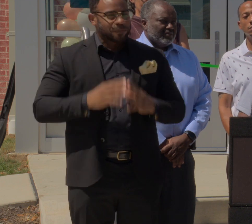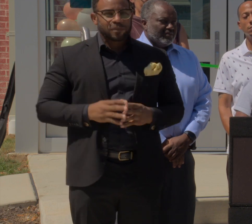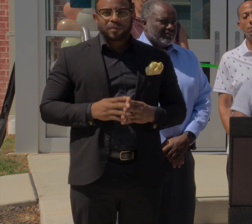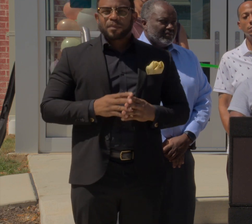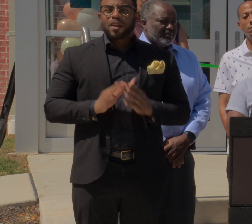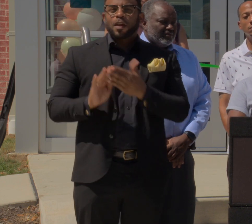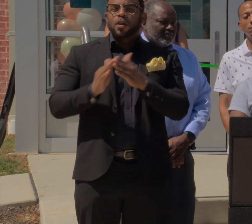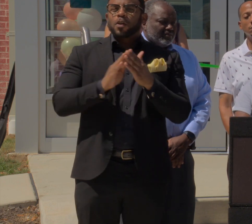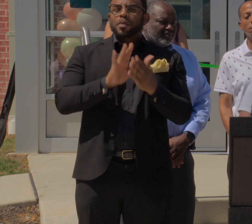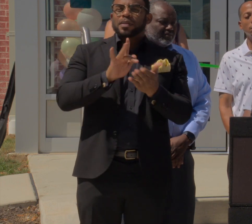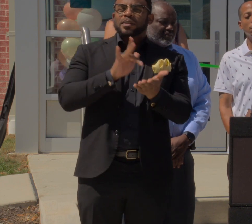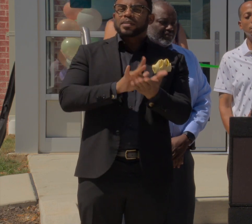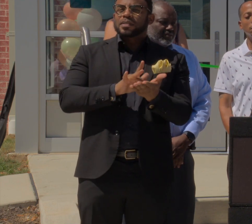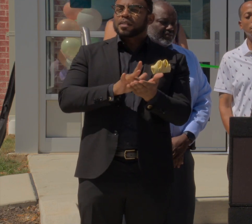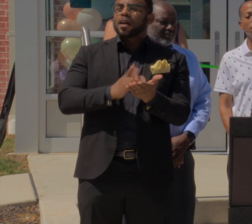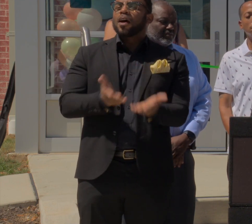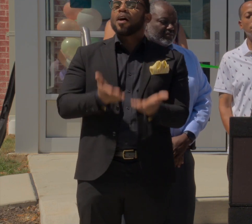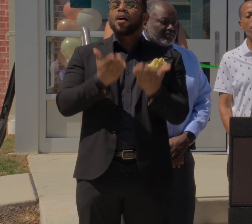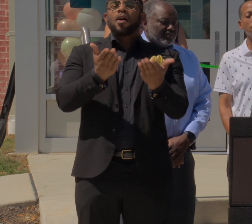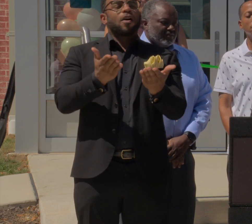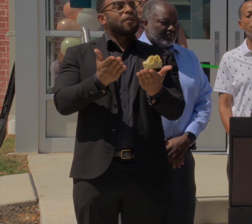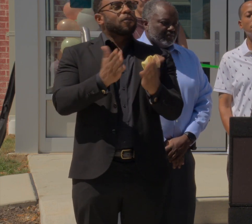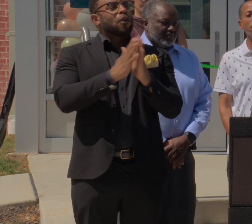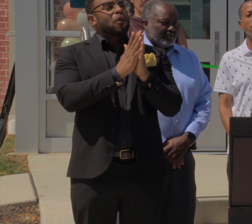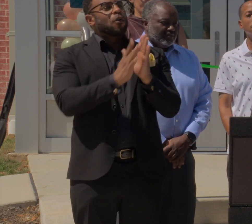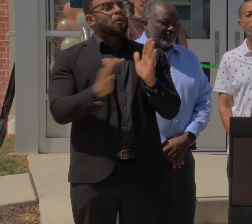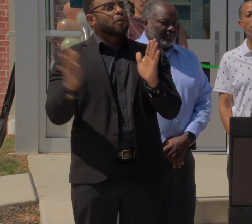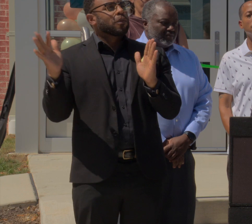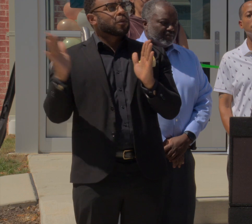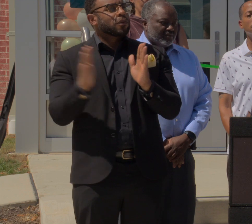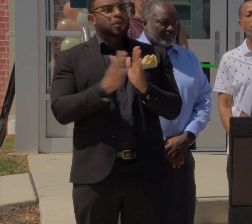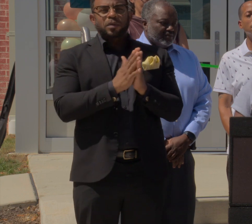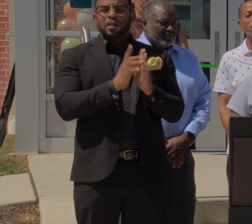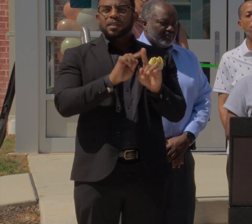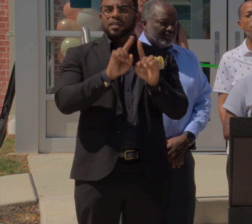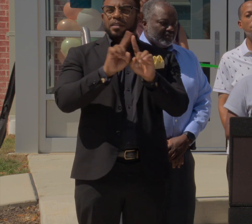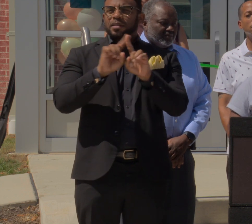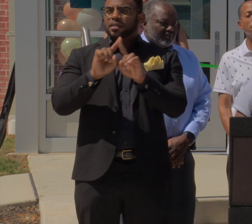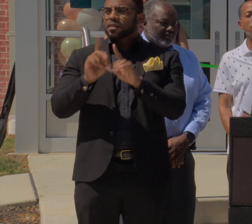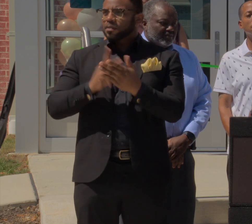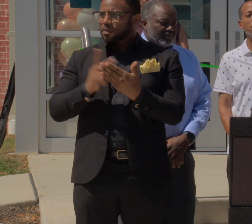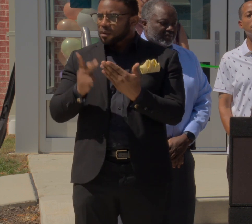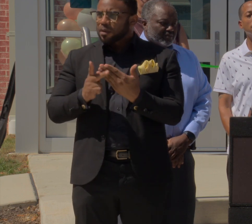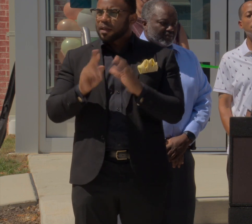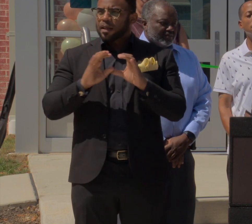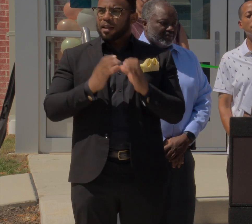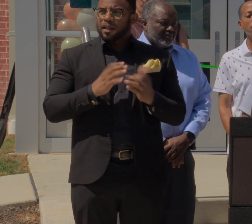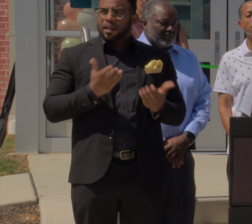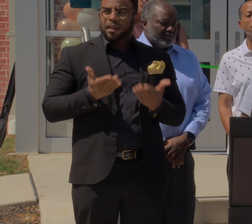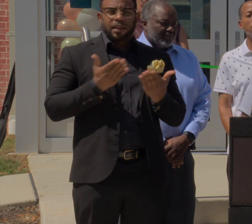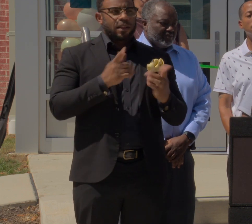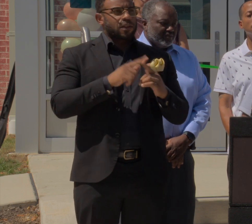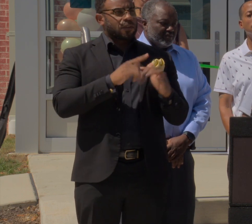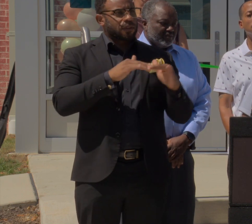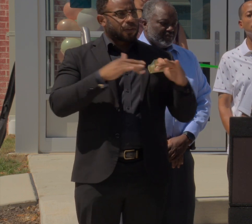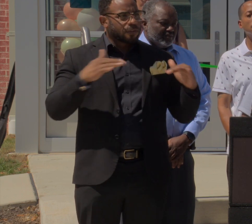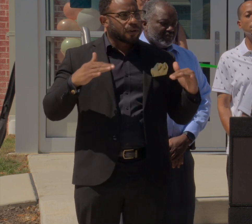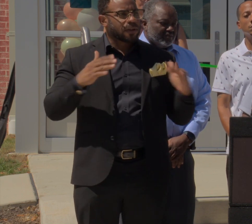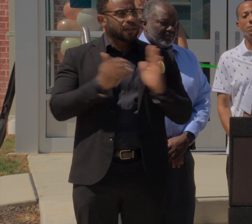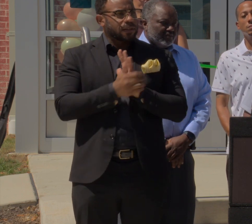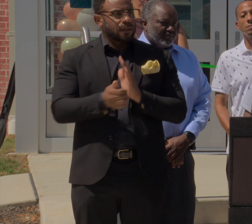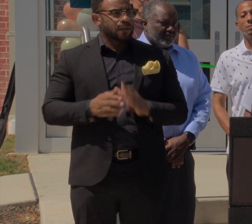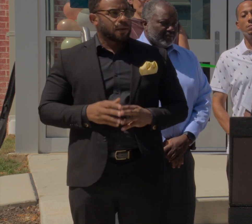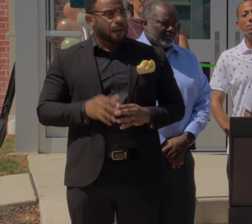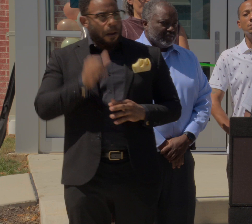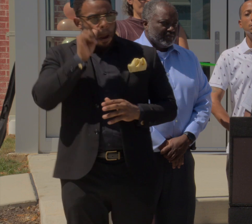A community center offers a wide range of programs and classes that cater to diverse